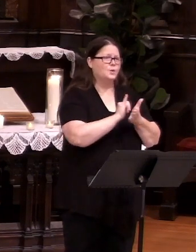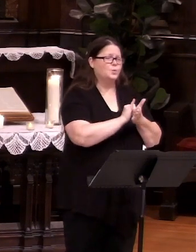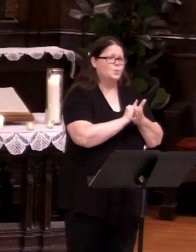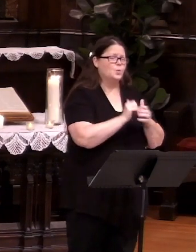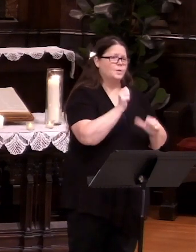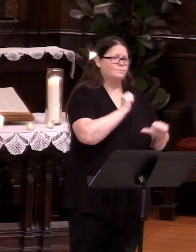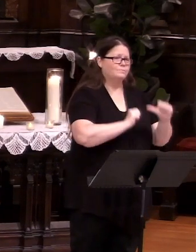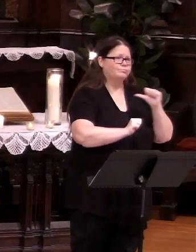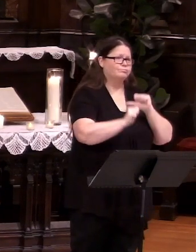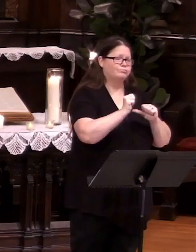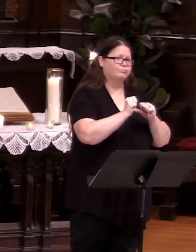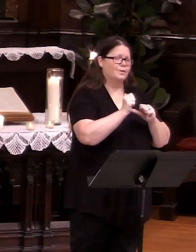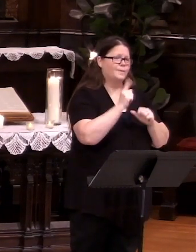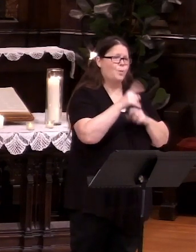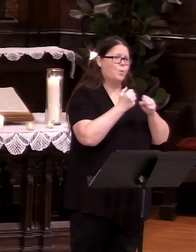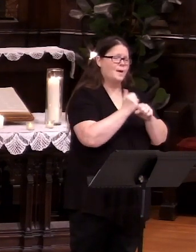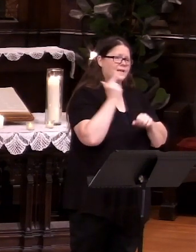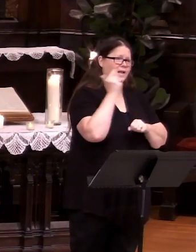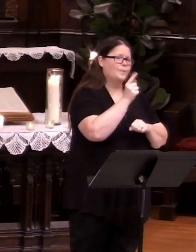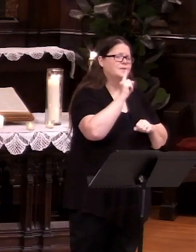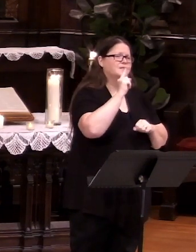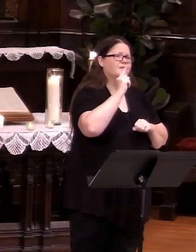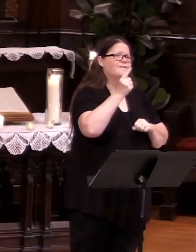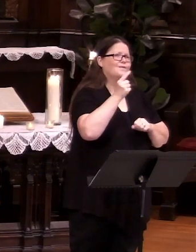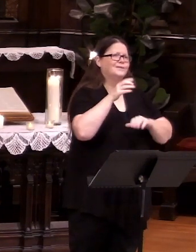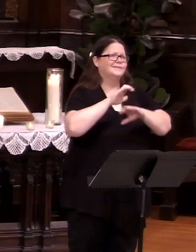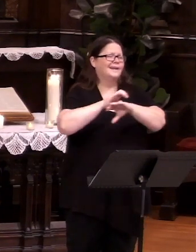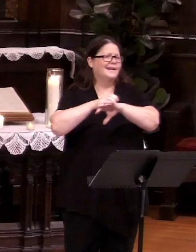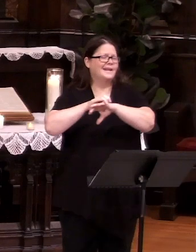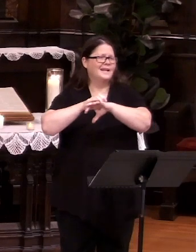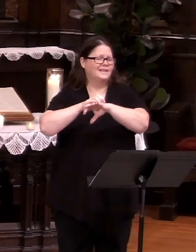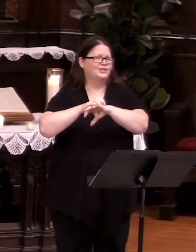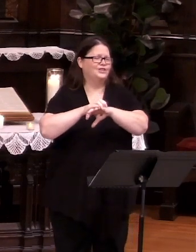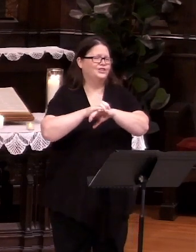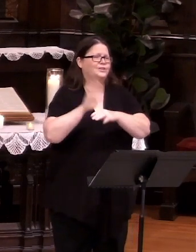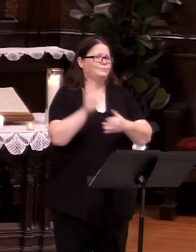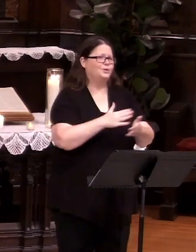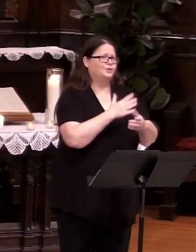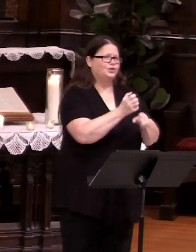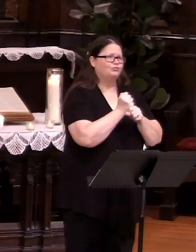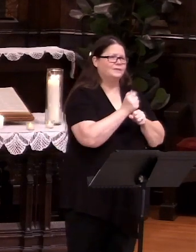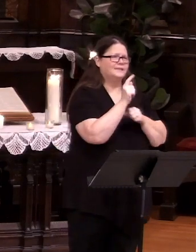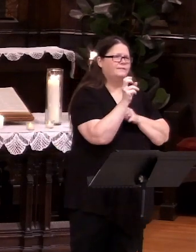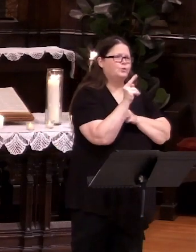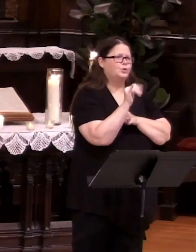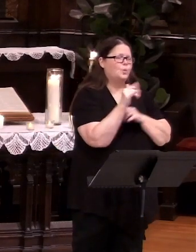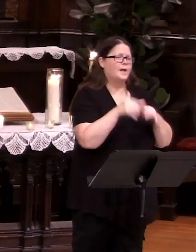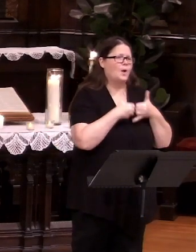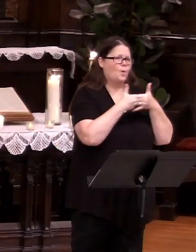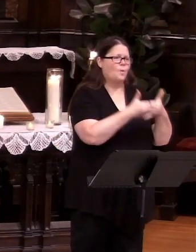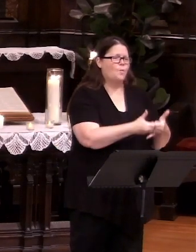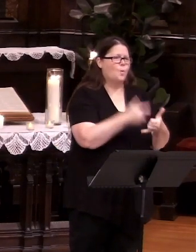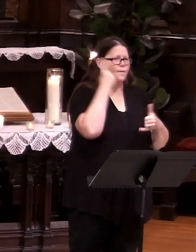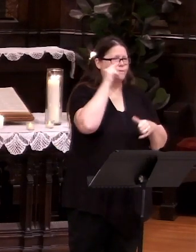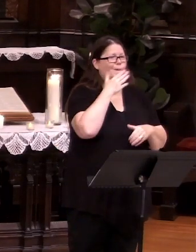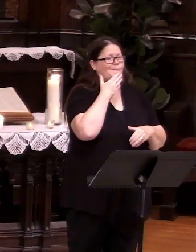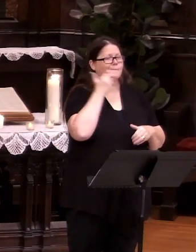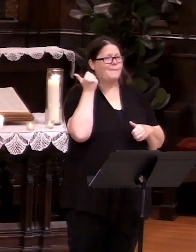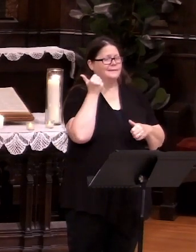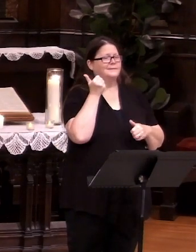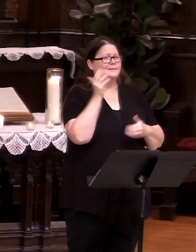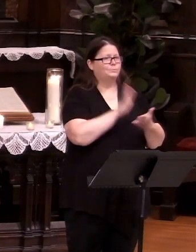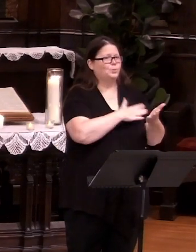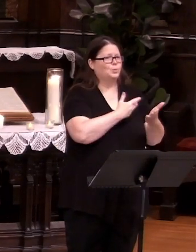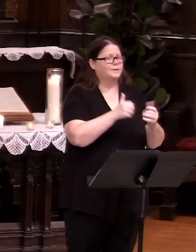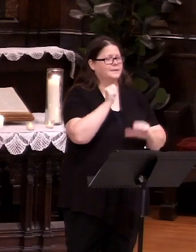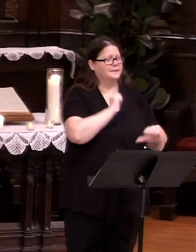later, where it was the first British musical to receive the Tony Award for Best Musical.